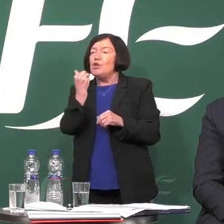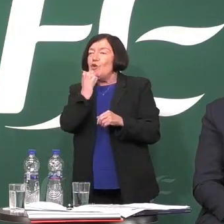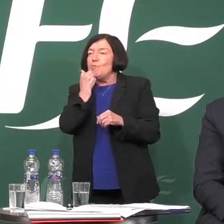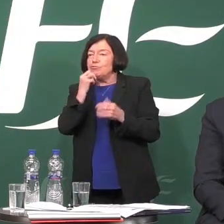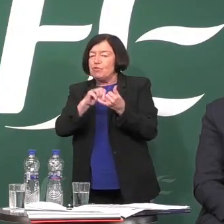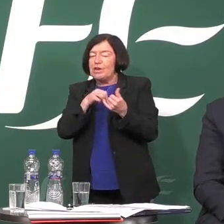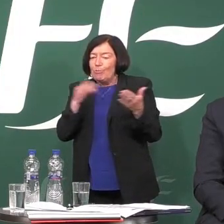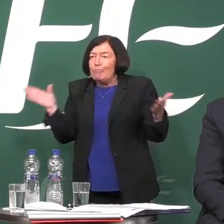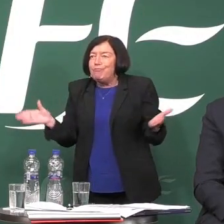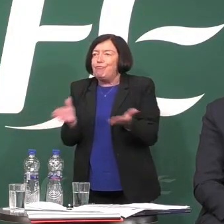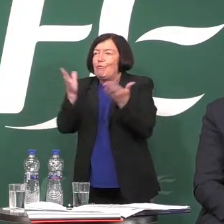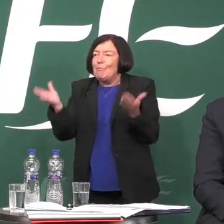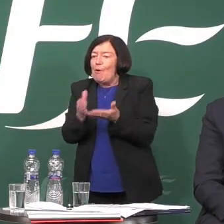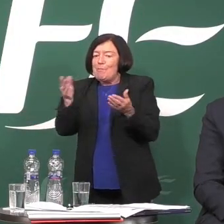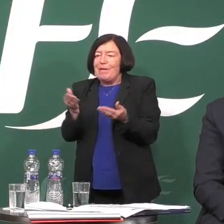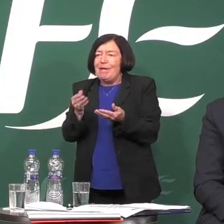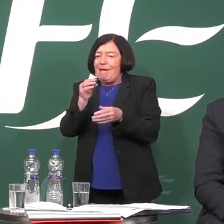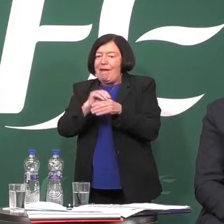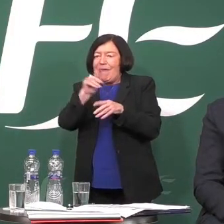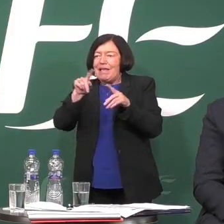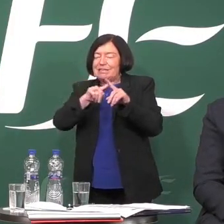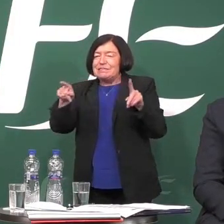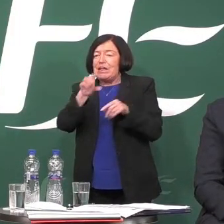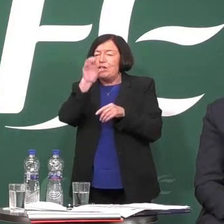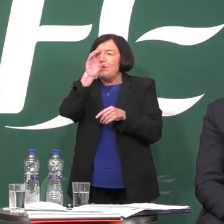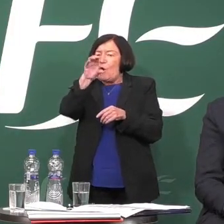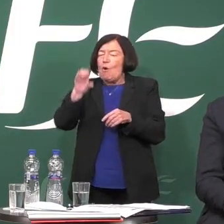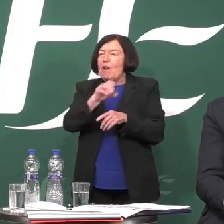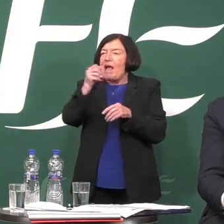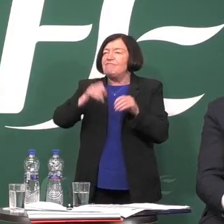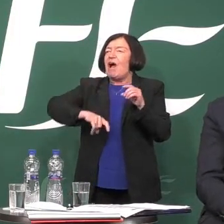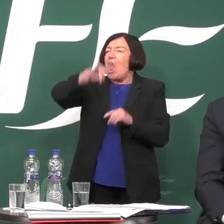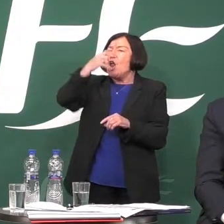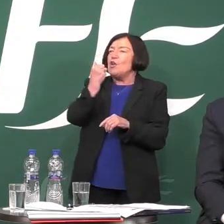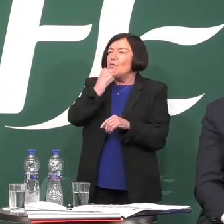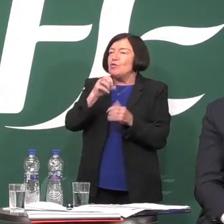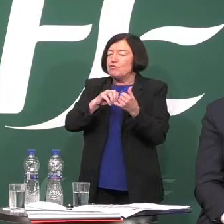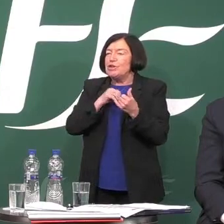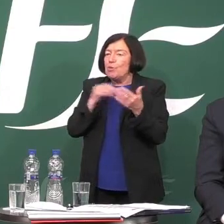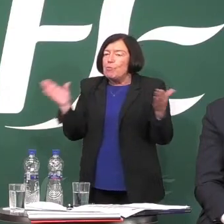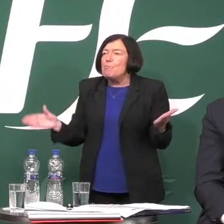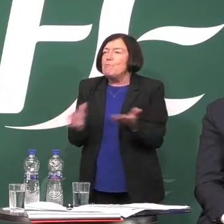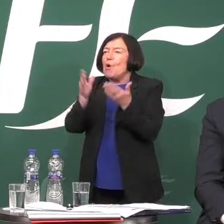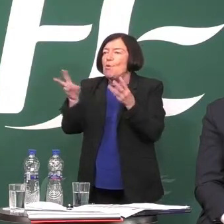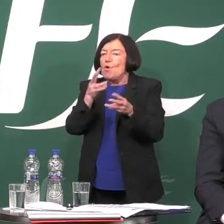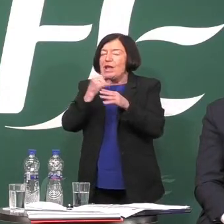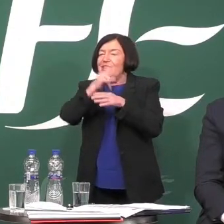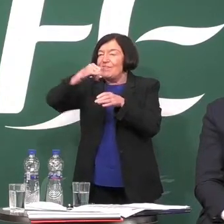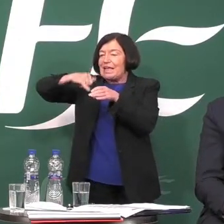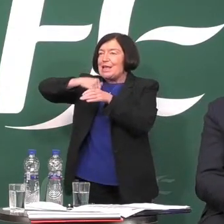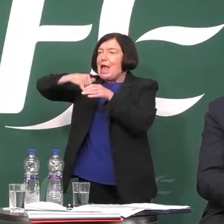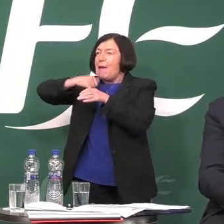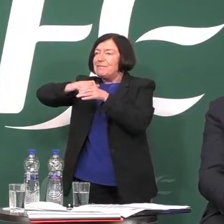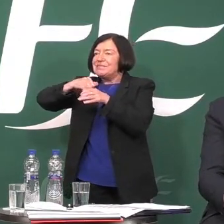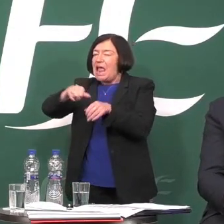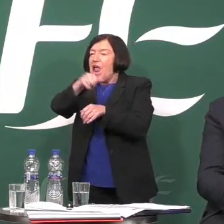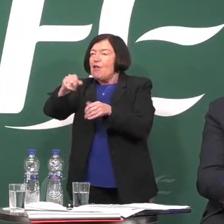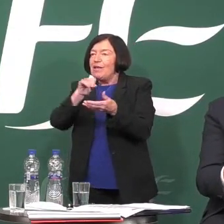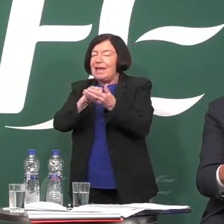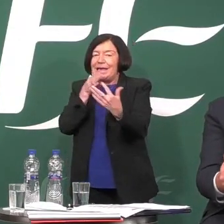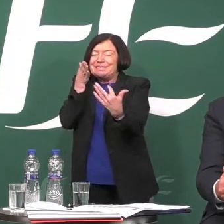trying to promote uptake in some counties. So certain counties where there's high prevalence, we're now starting to try and promote, working with the pharmacy sector, again,